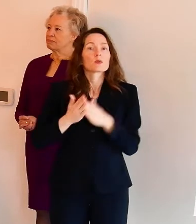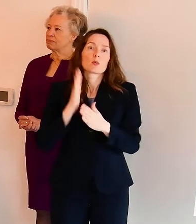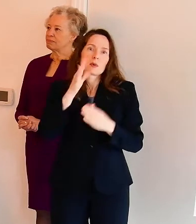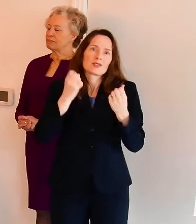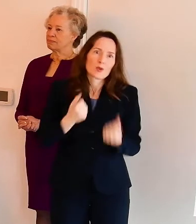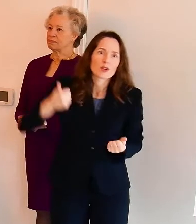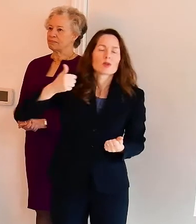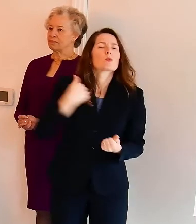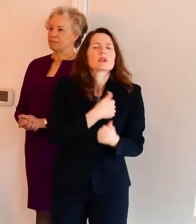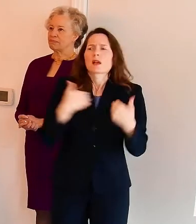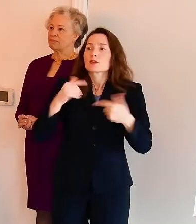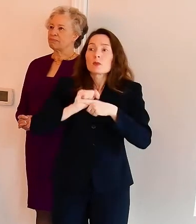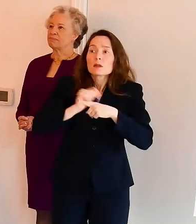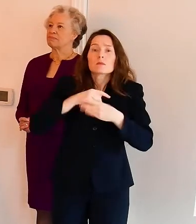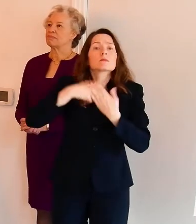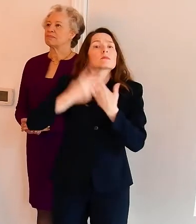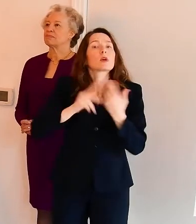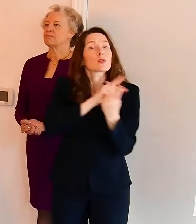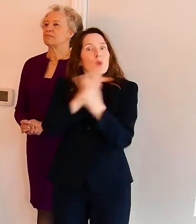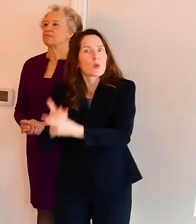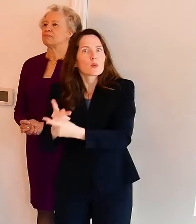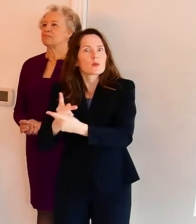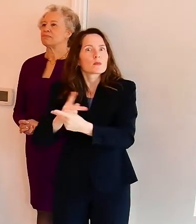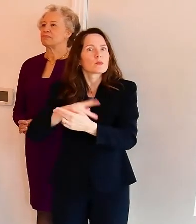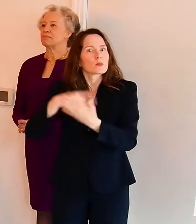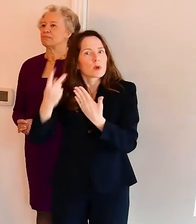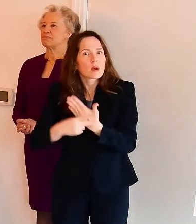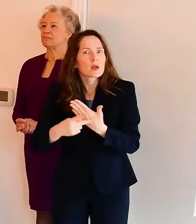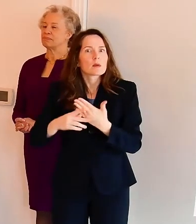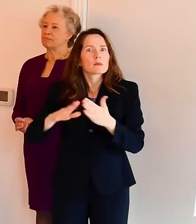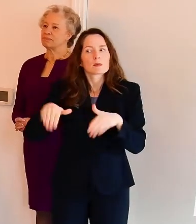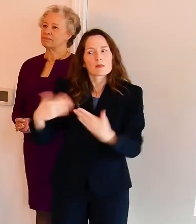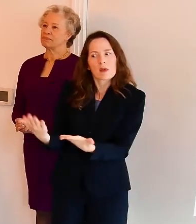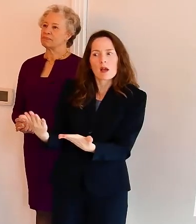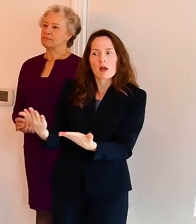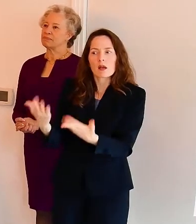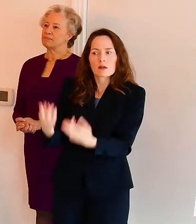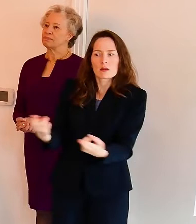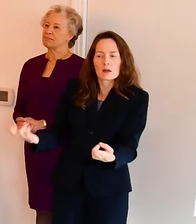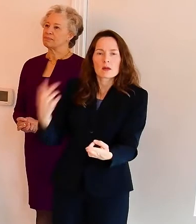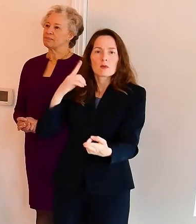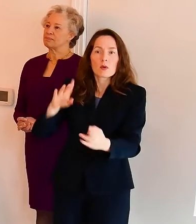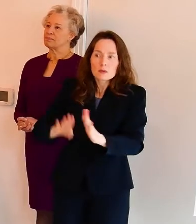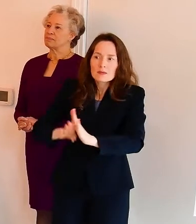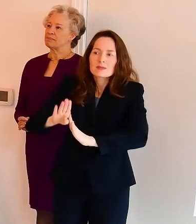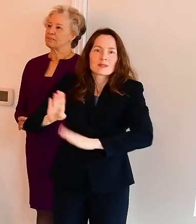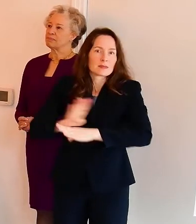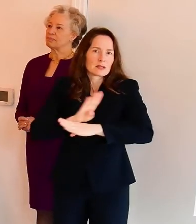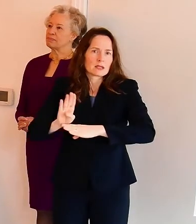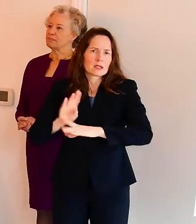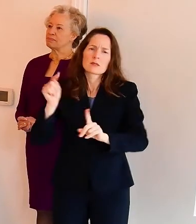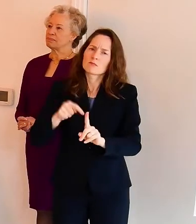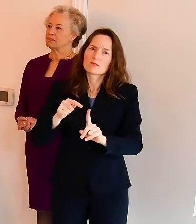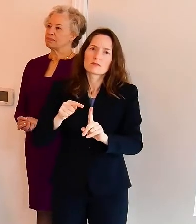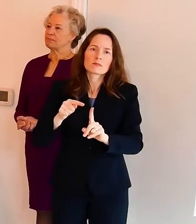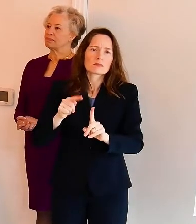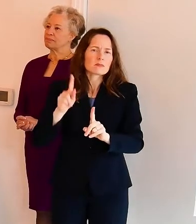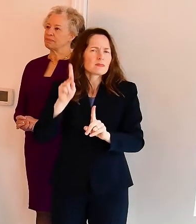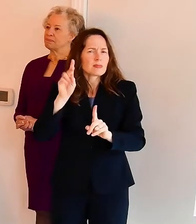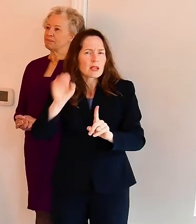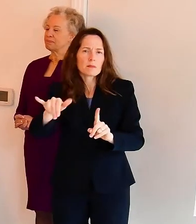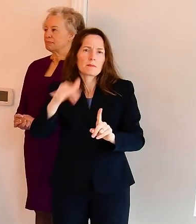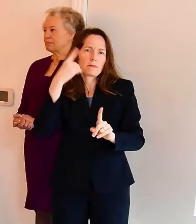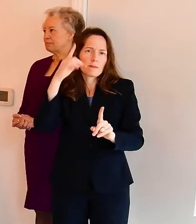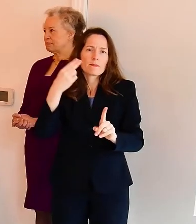programs, loan programs to provide the fuel to grow the business, and that really is the key that makes Howard County the place to start a